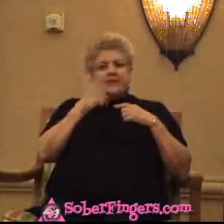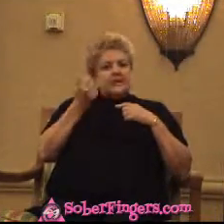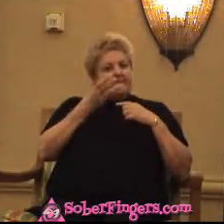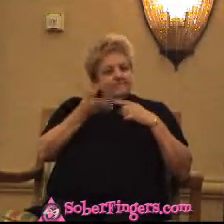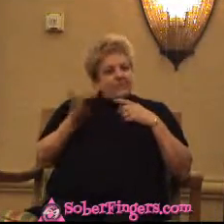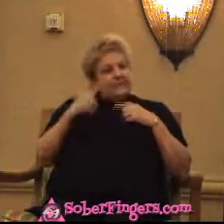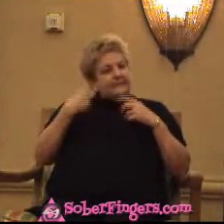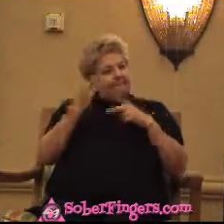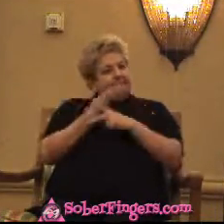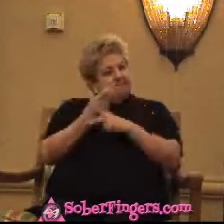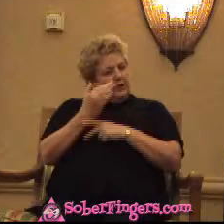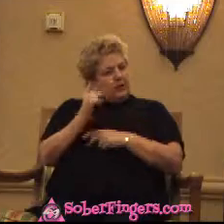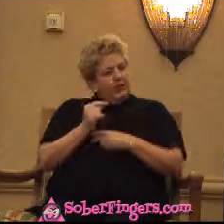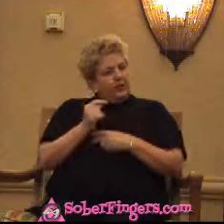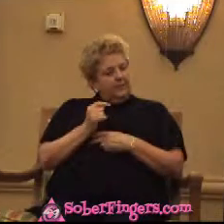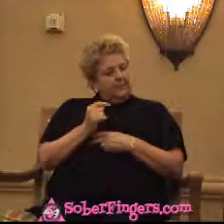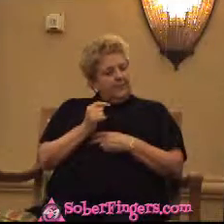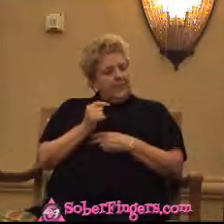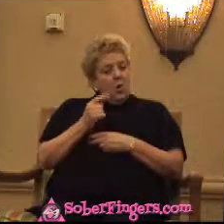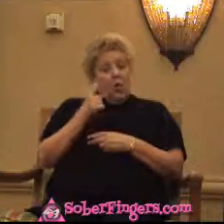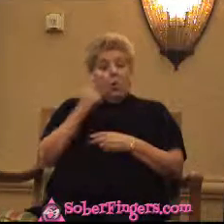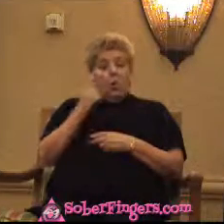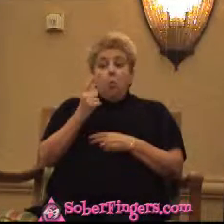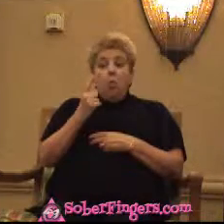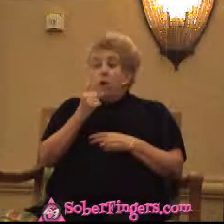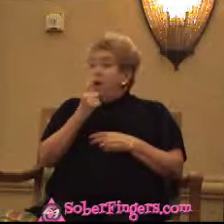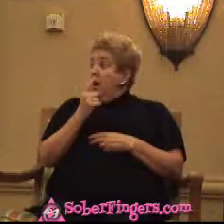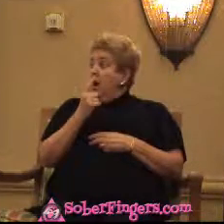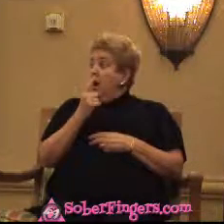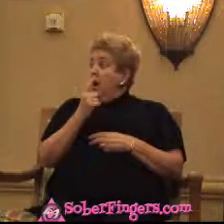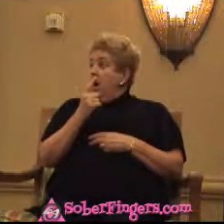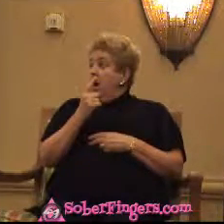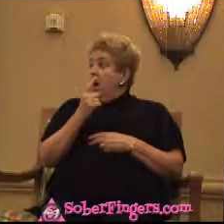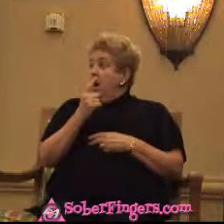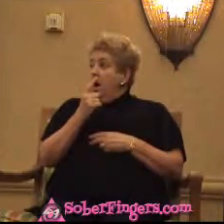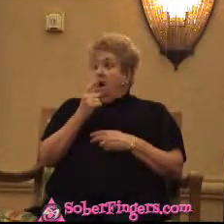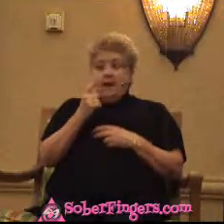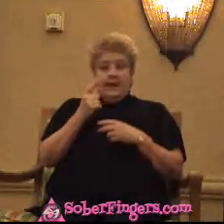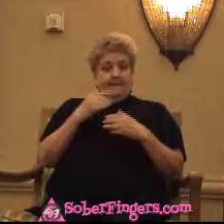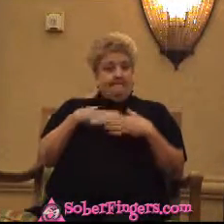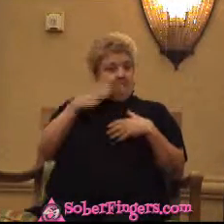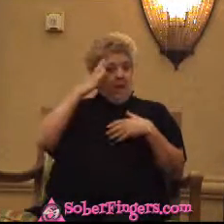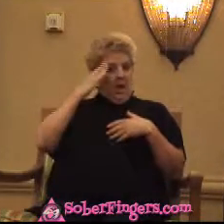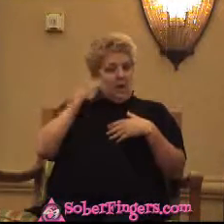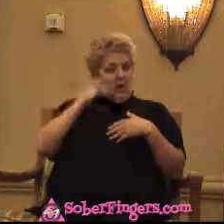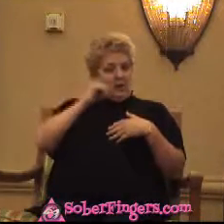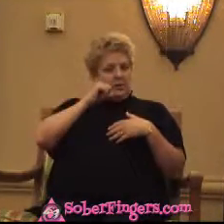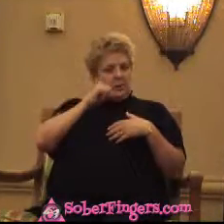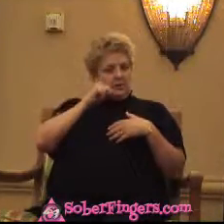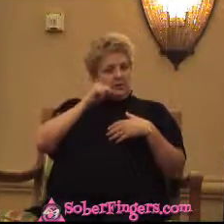Anonymous. One is, this head doesn't give this person good information. Never has, never will.